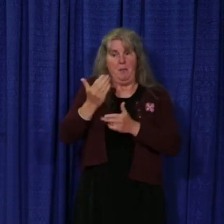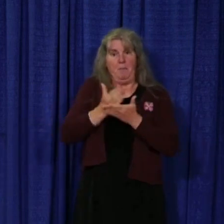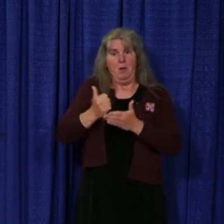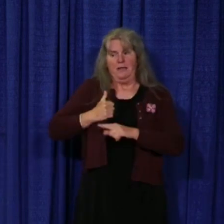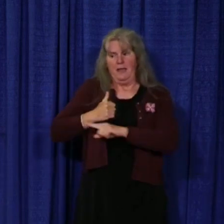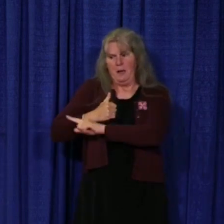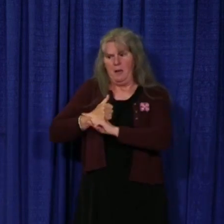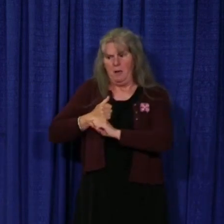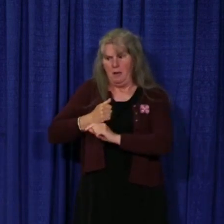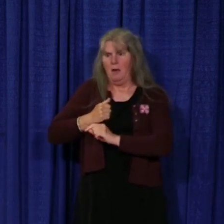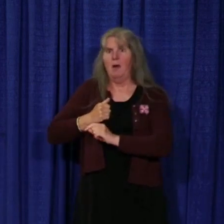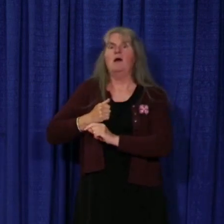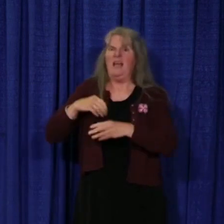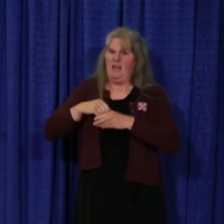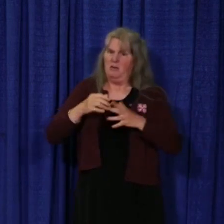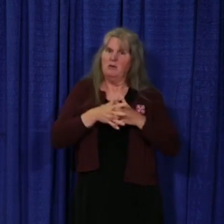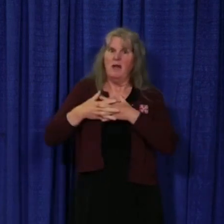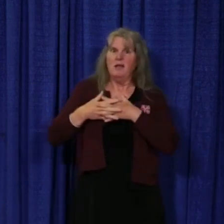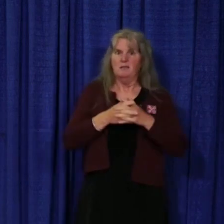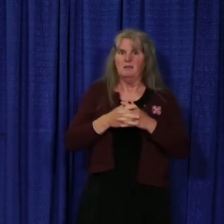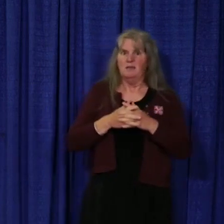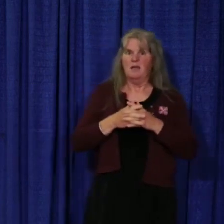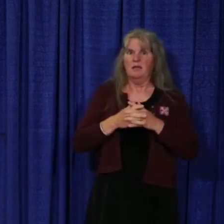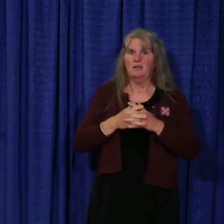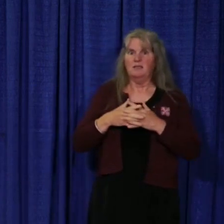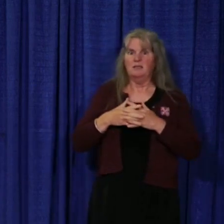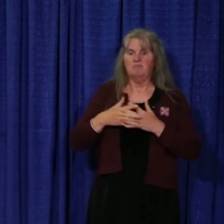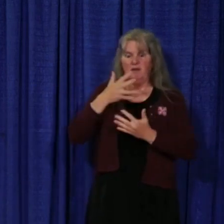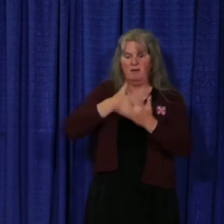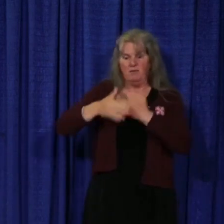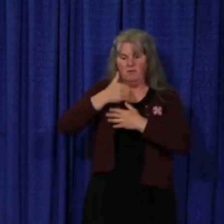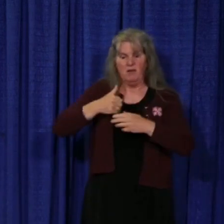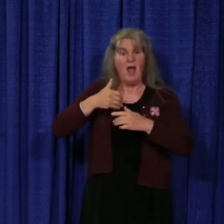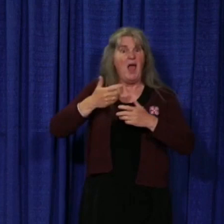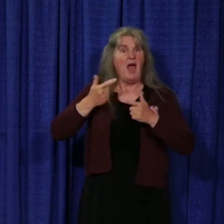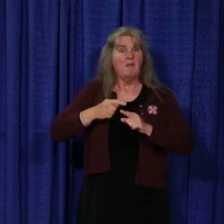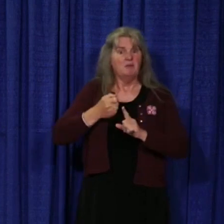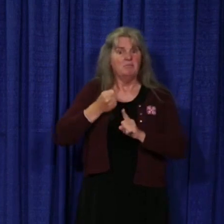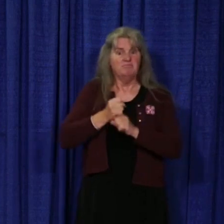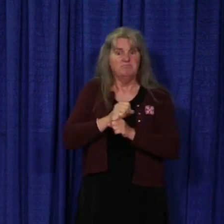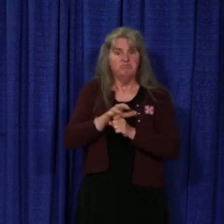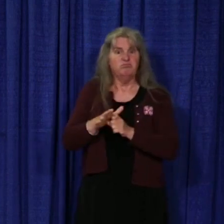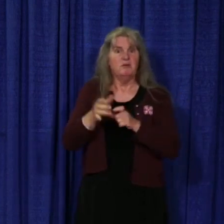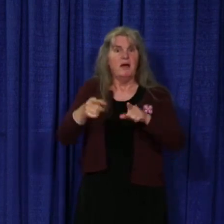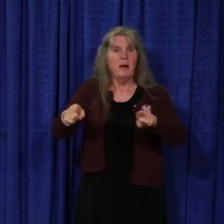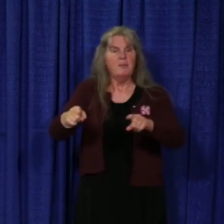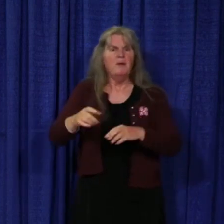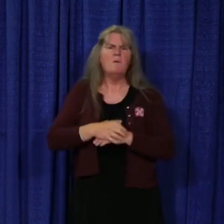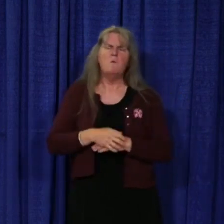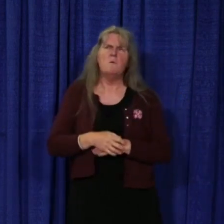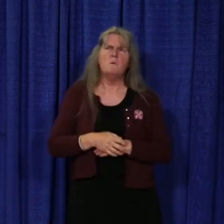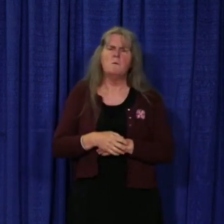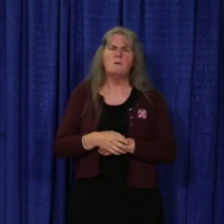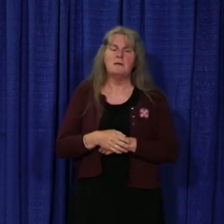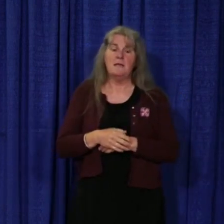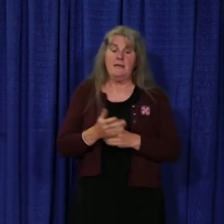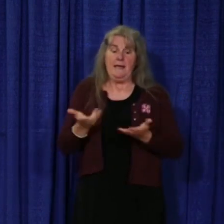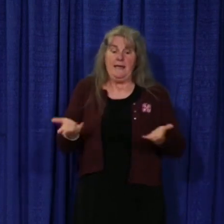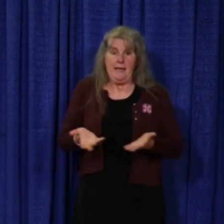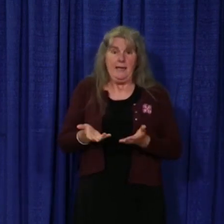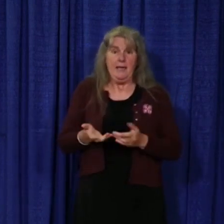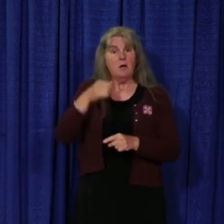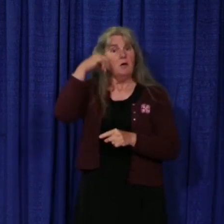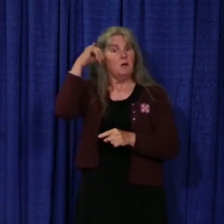Canada and in the States. I was reminded by Dr. Hanley that the cases that we've seen in Yukon have come